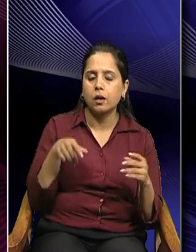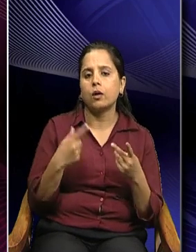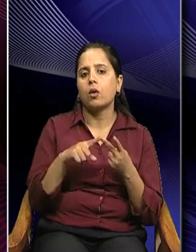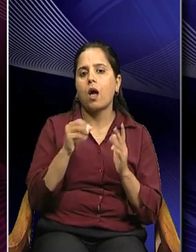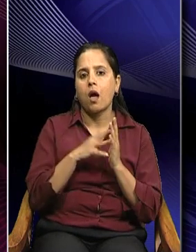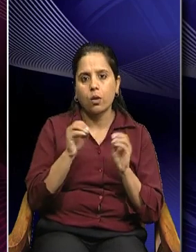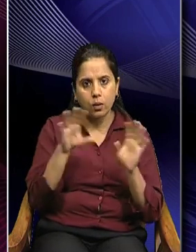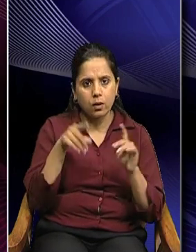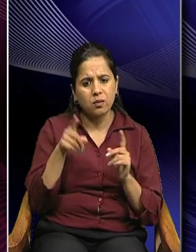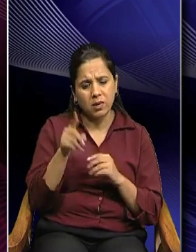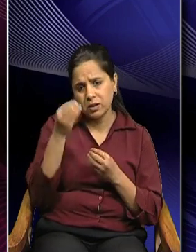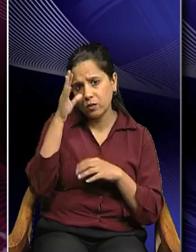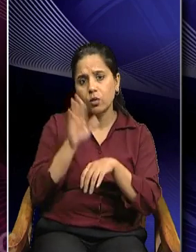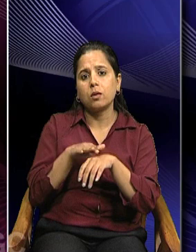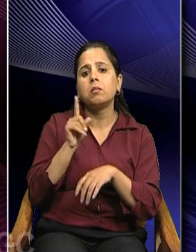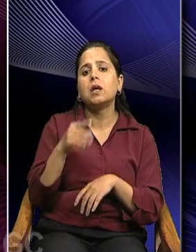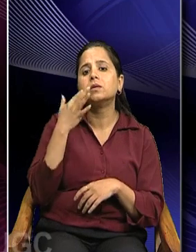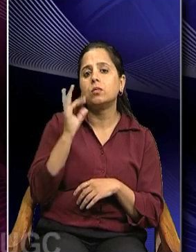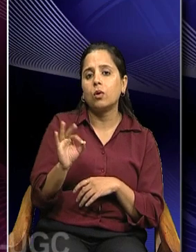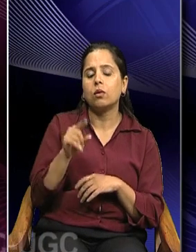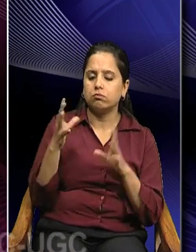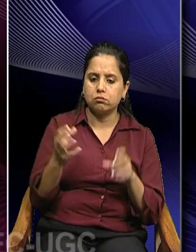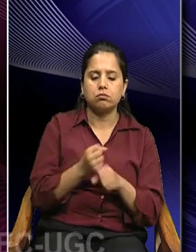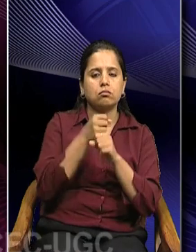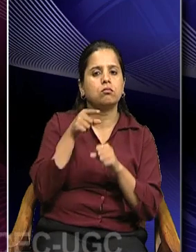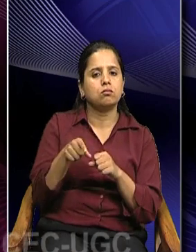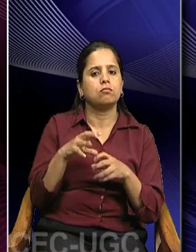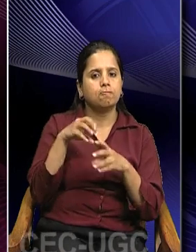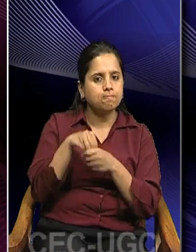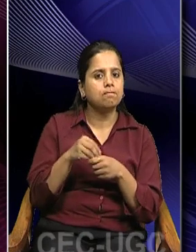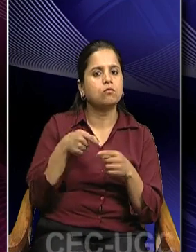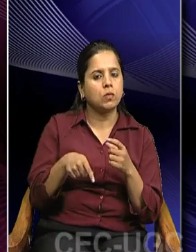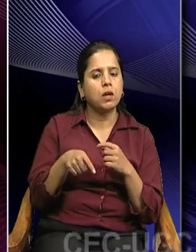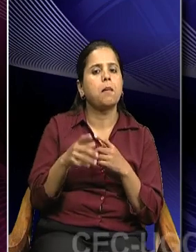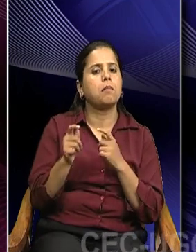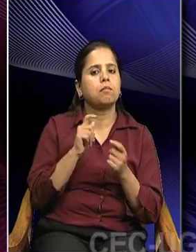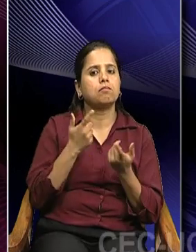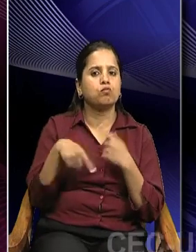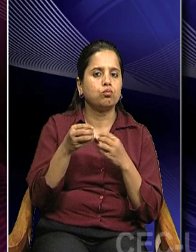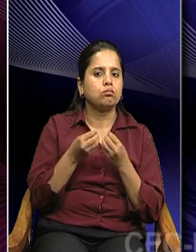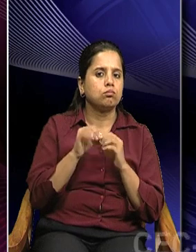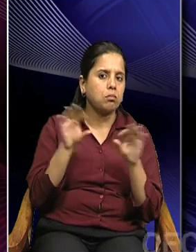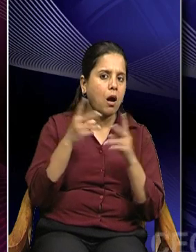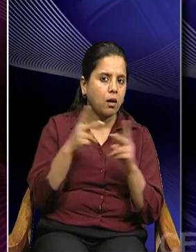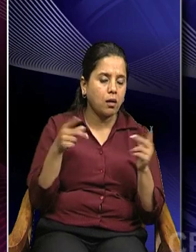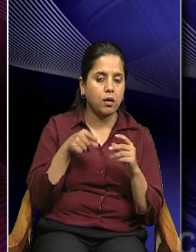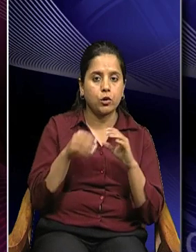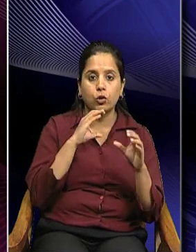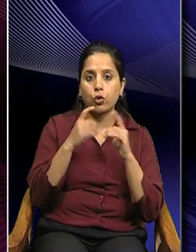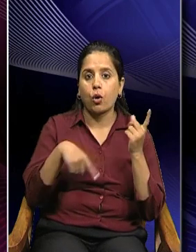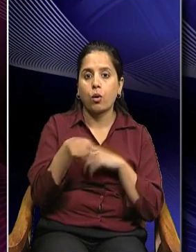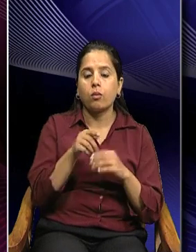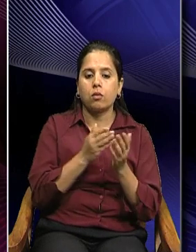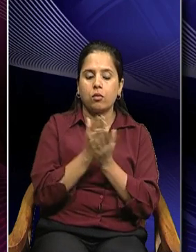they all should be intimated, and that is the crux of integrated marketing in its true sense. So the communication pattern